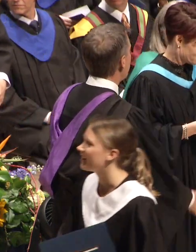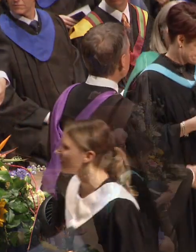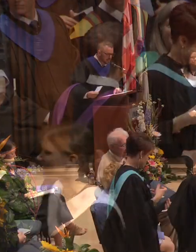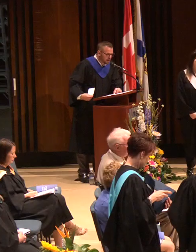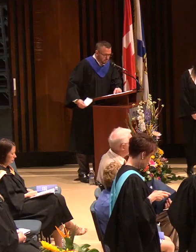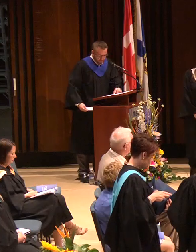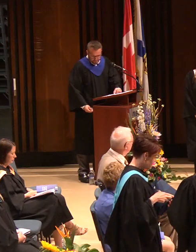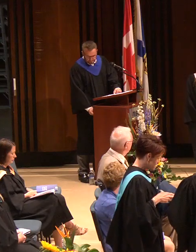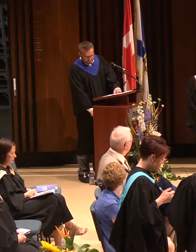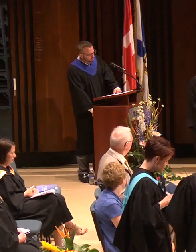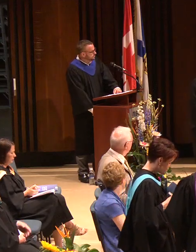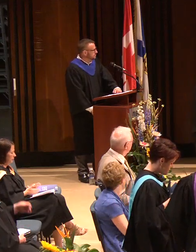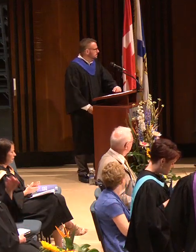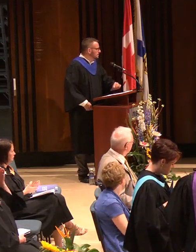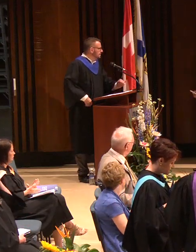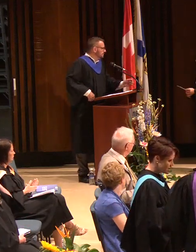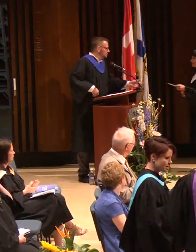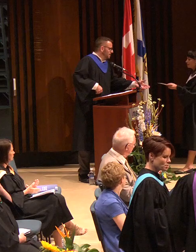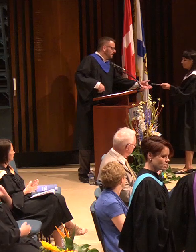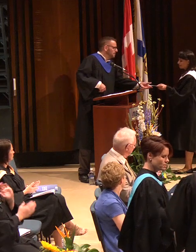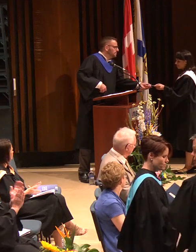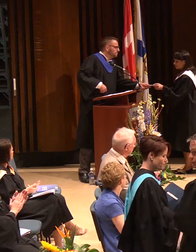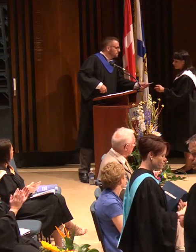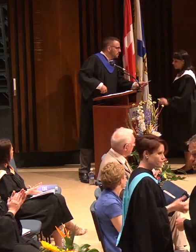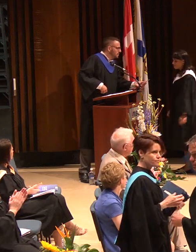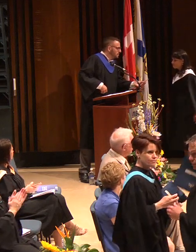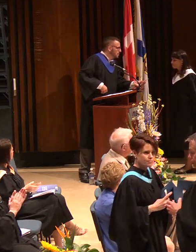April Drysdale.